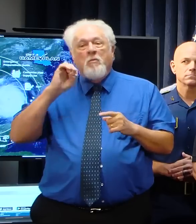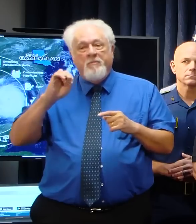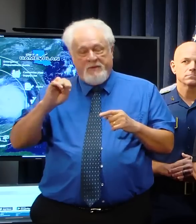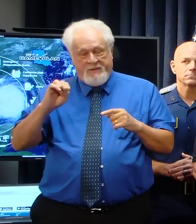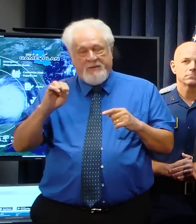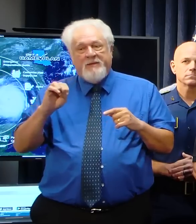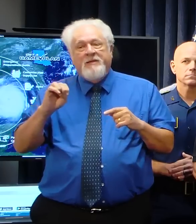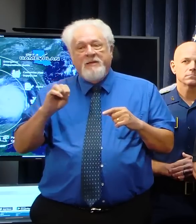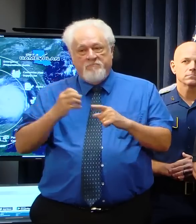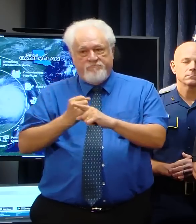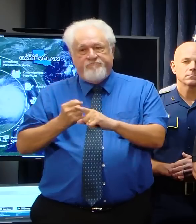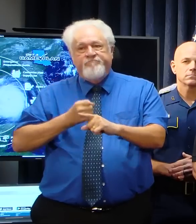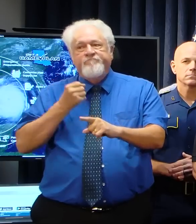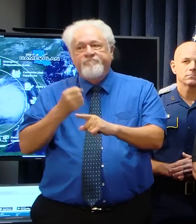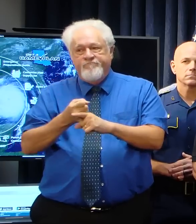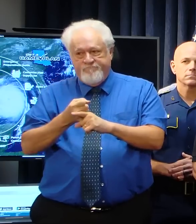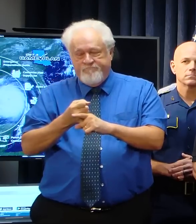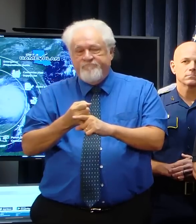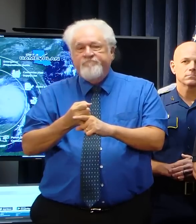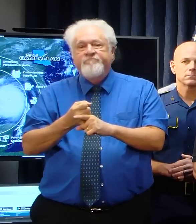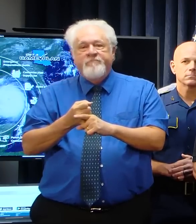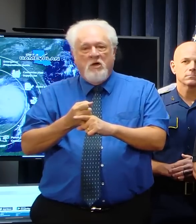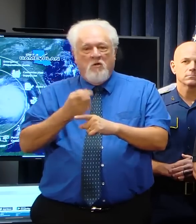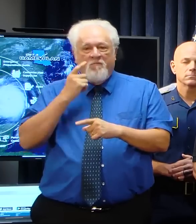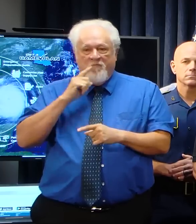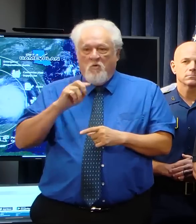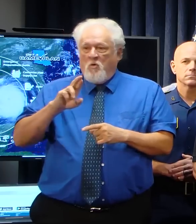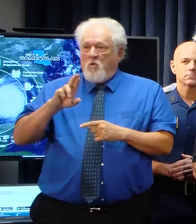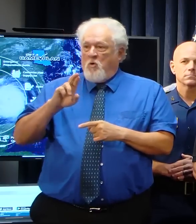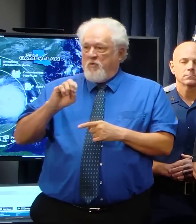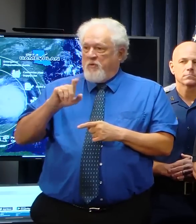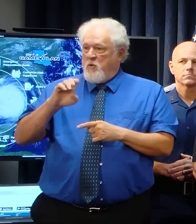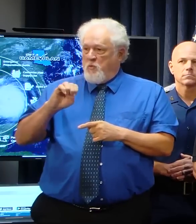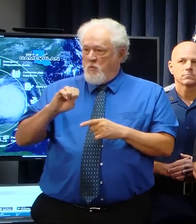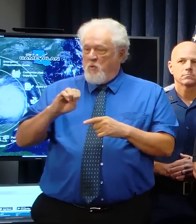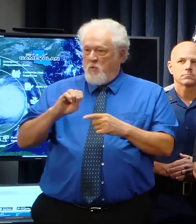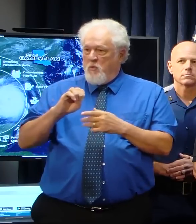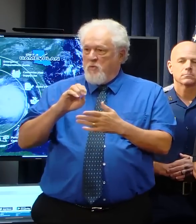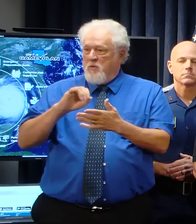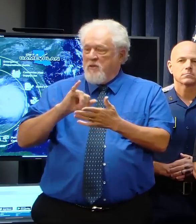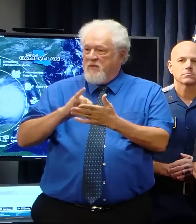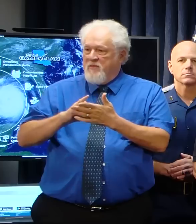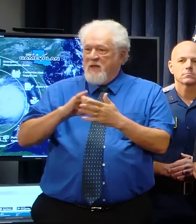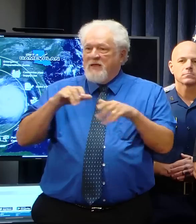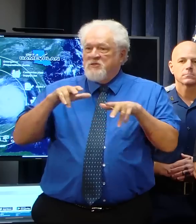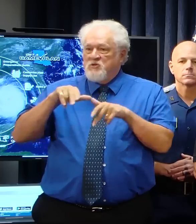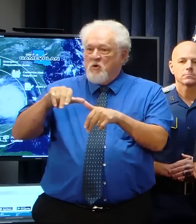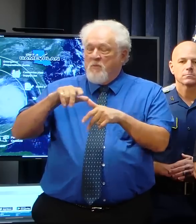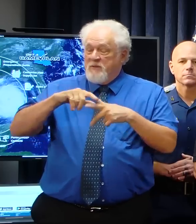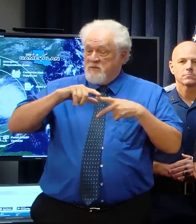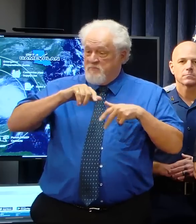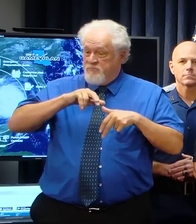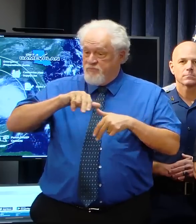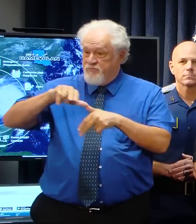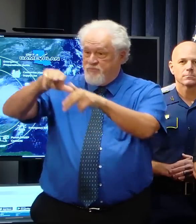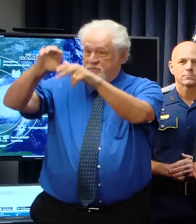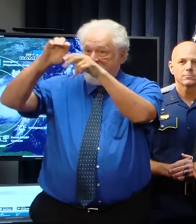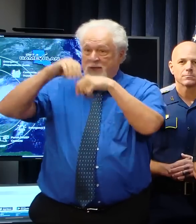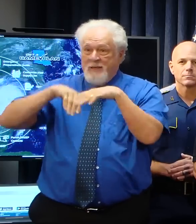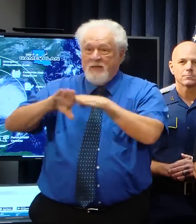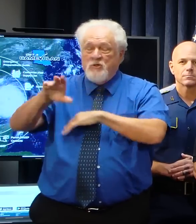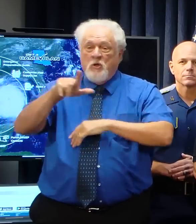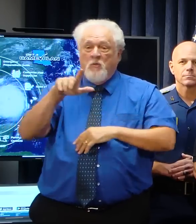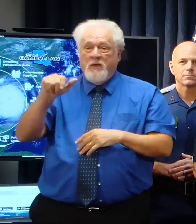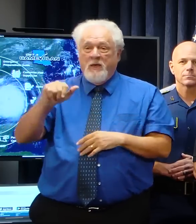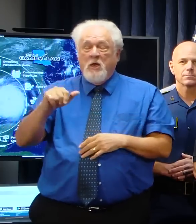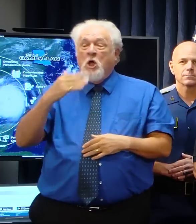extensive impact in terms of the roll of that storm as it rolls into south central and southeastern Louisiana.